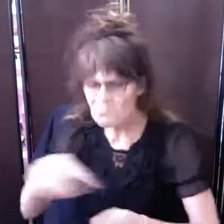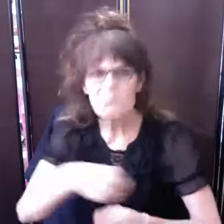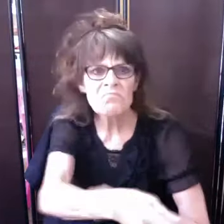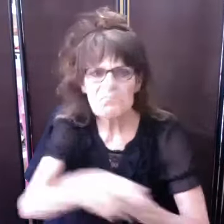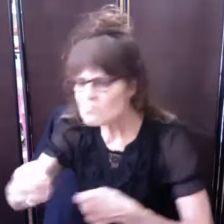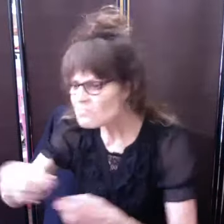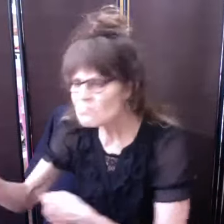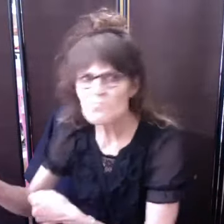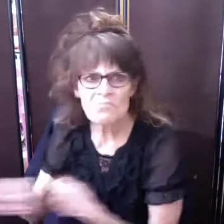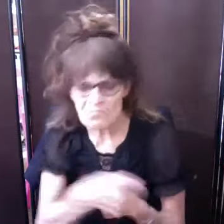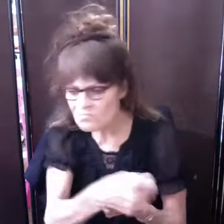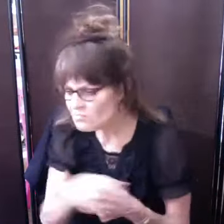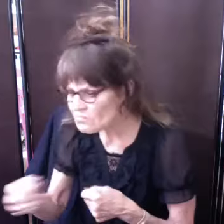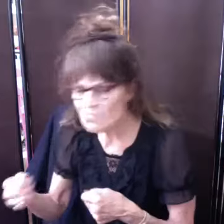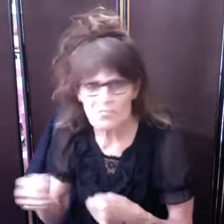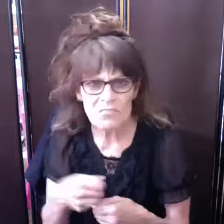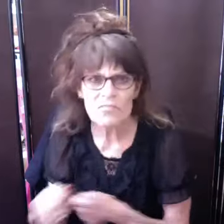general service offices, because each